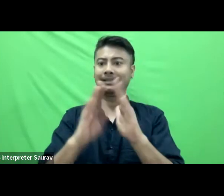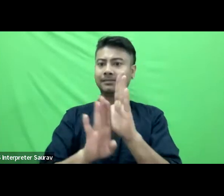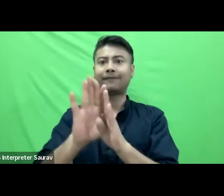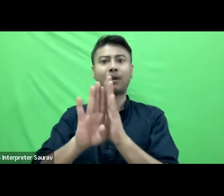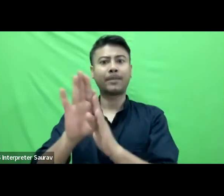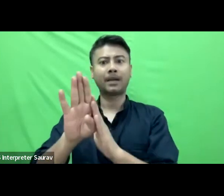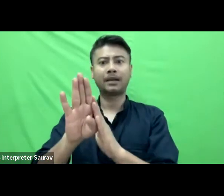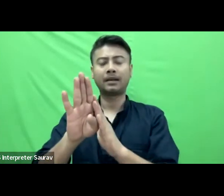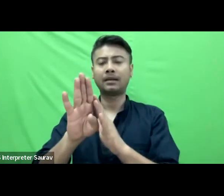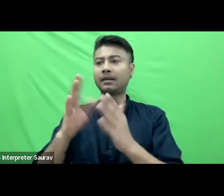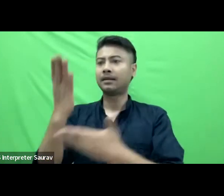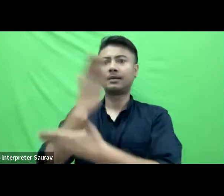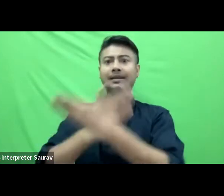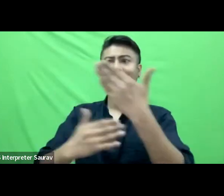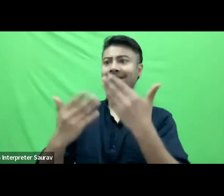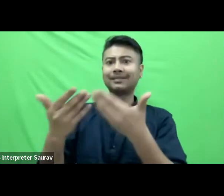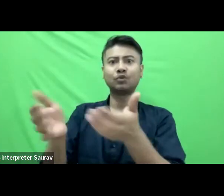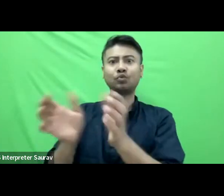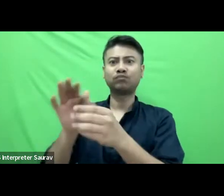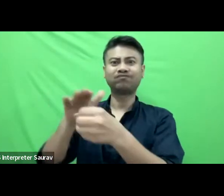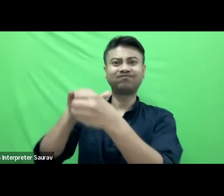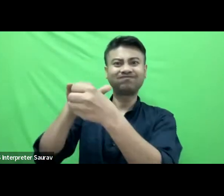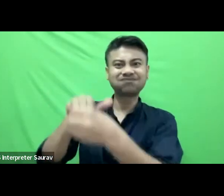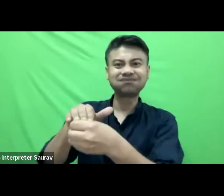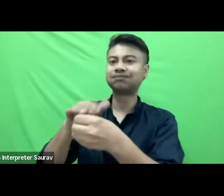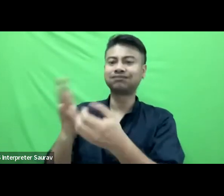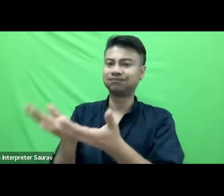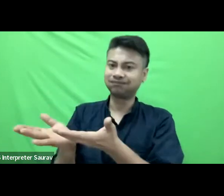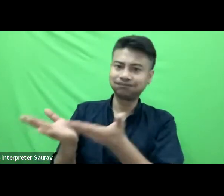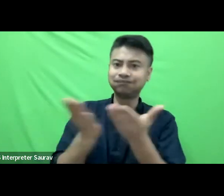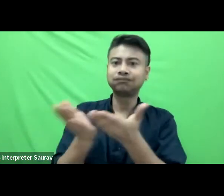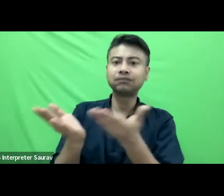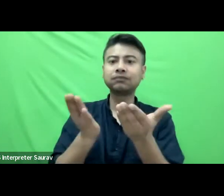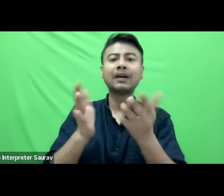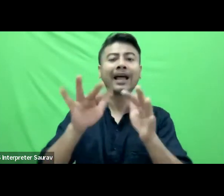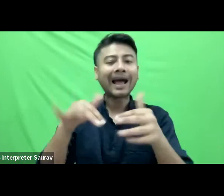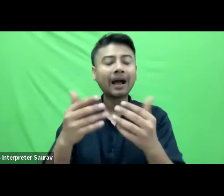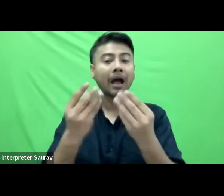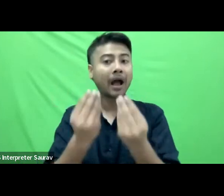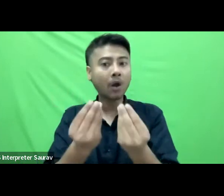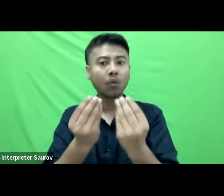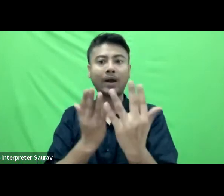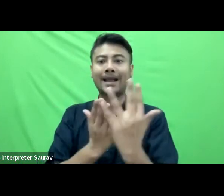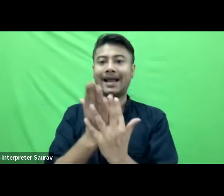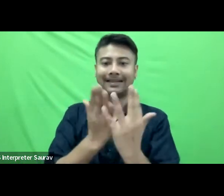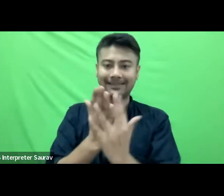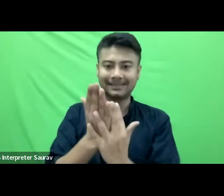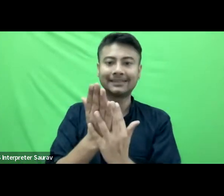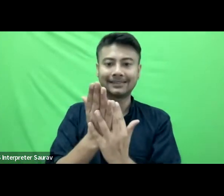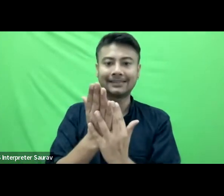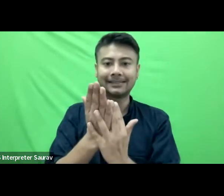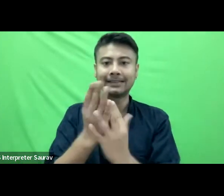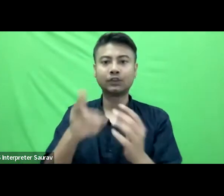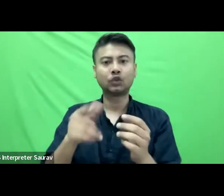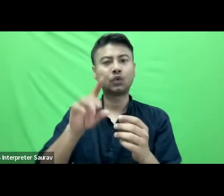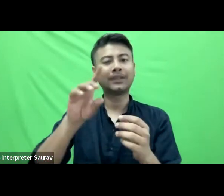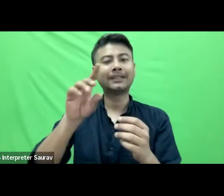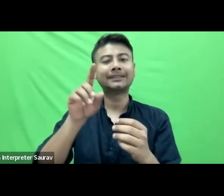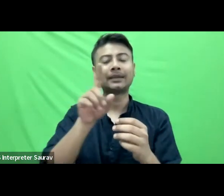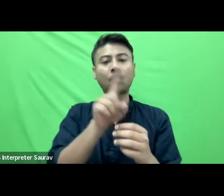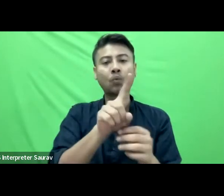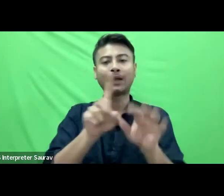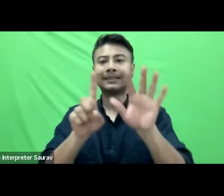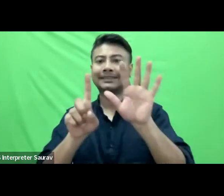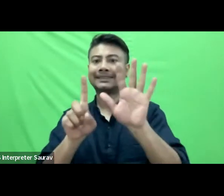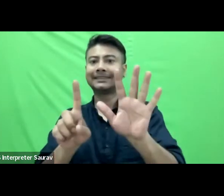Disabilities, is being organized as part of the 16th session of the Conference of States Parties to the Convention on the Rights of Persons with